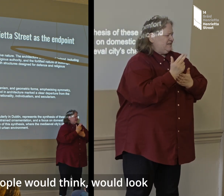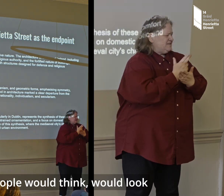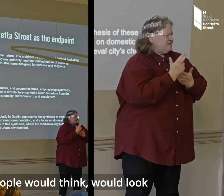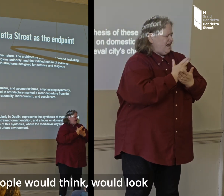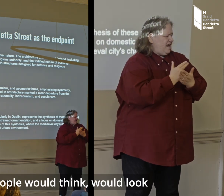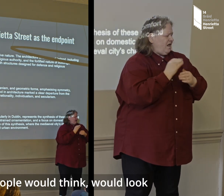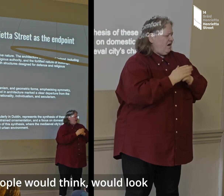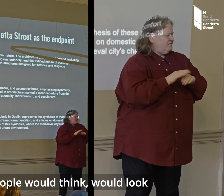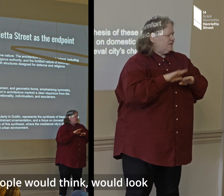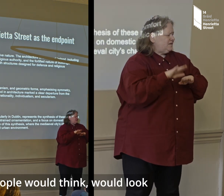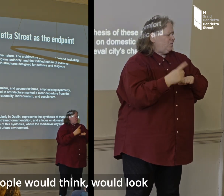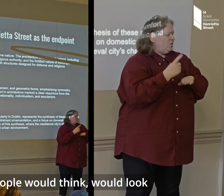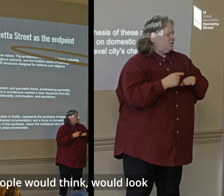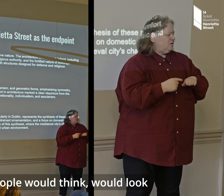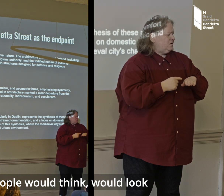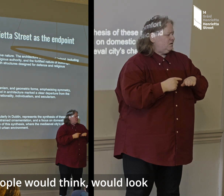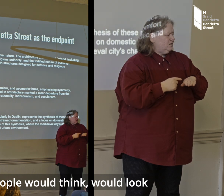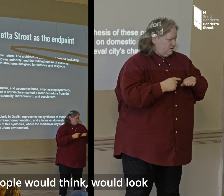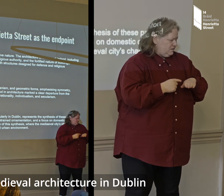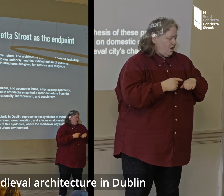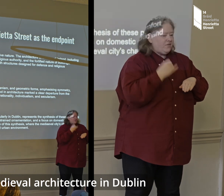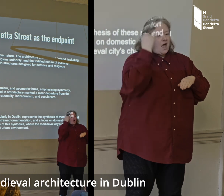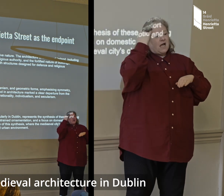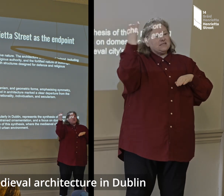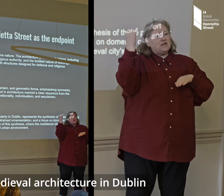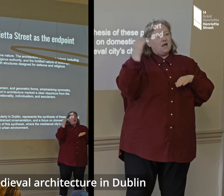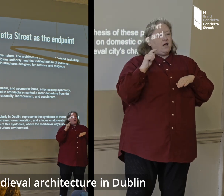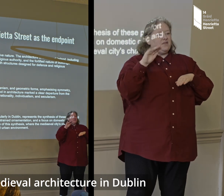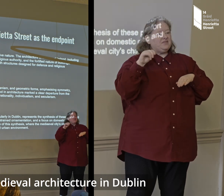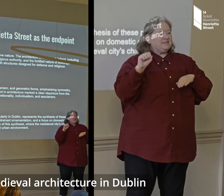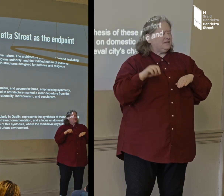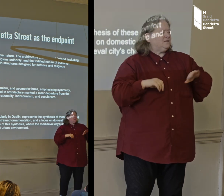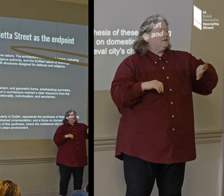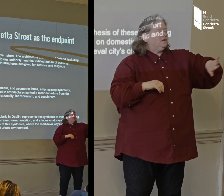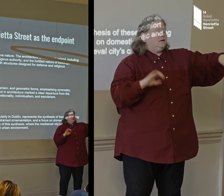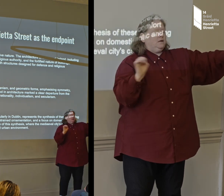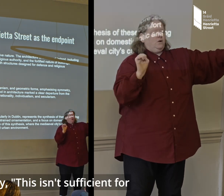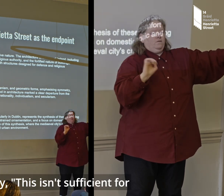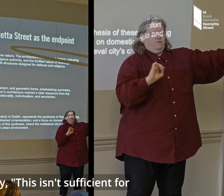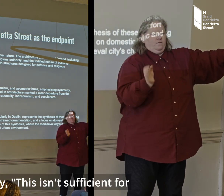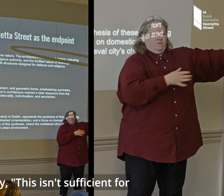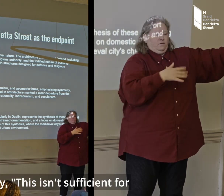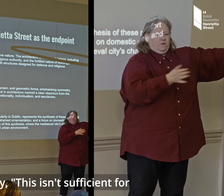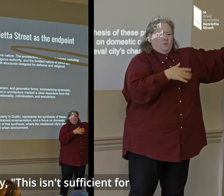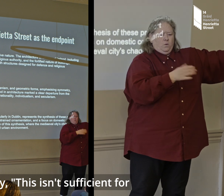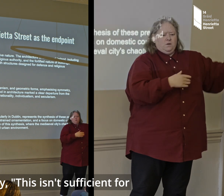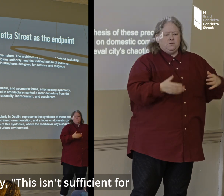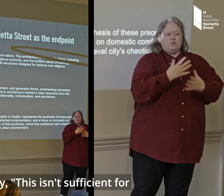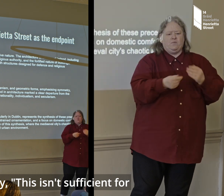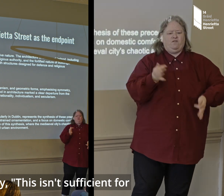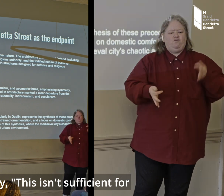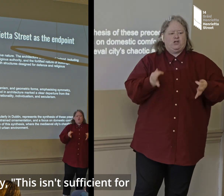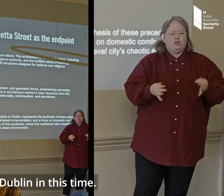a lot of people would look at this medieval architecture in Dublin and say, this